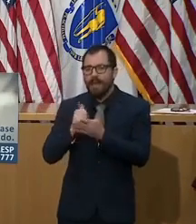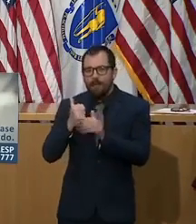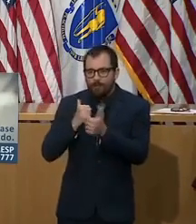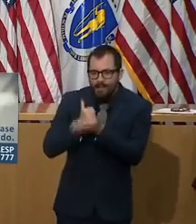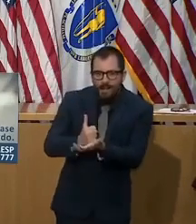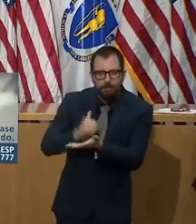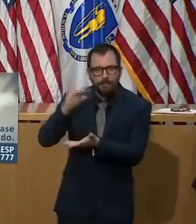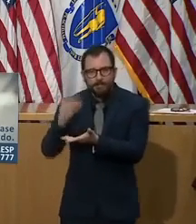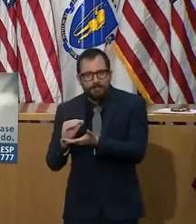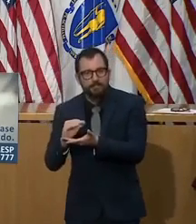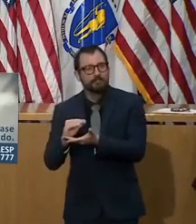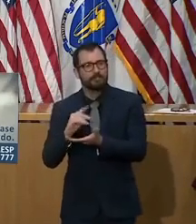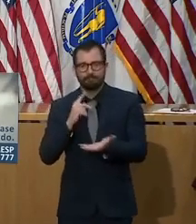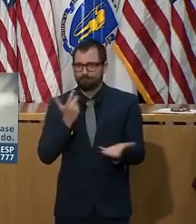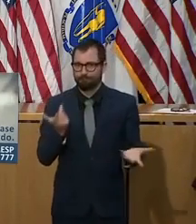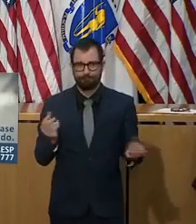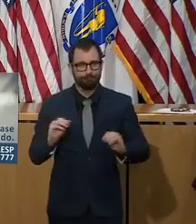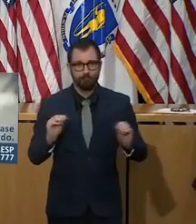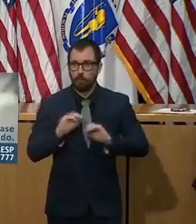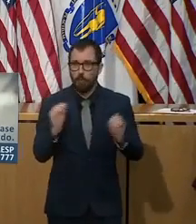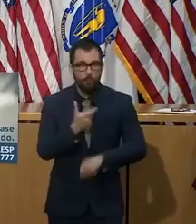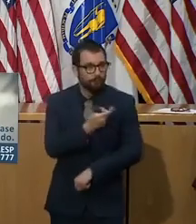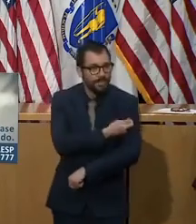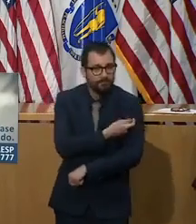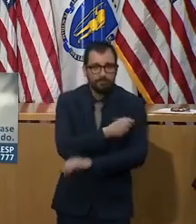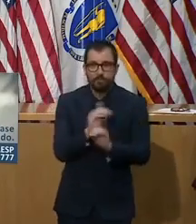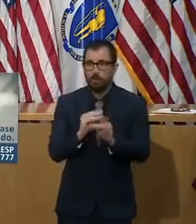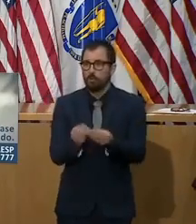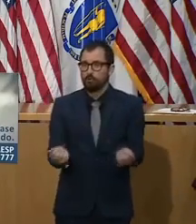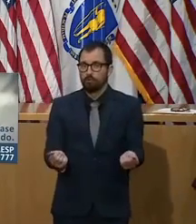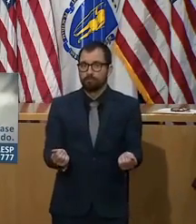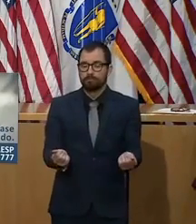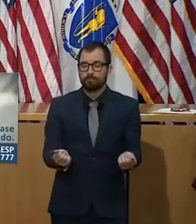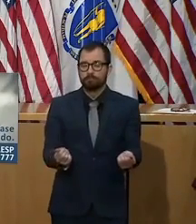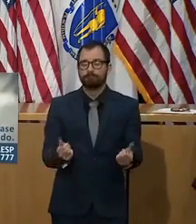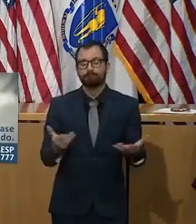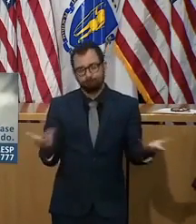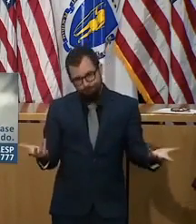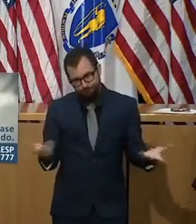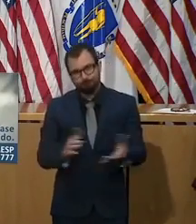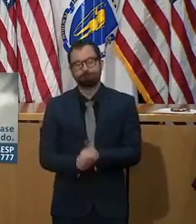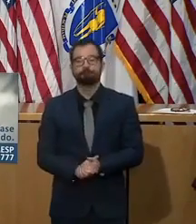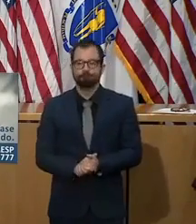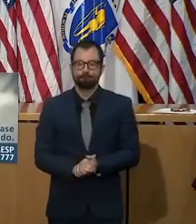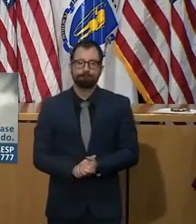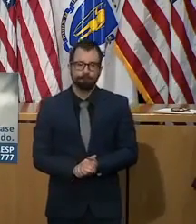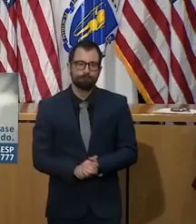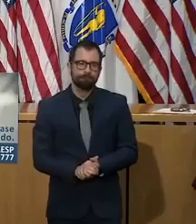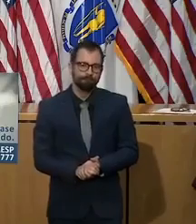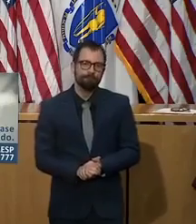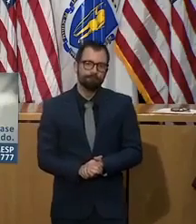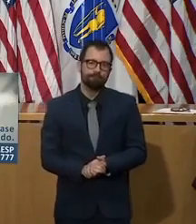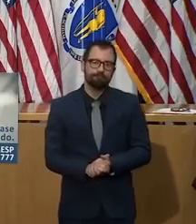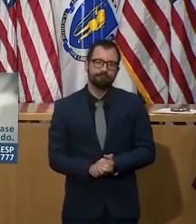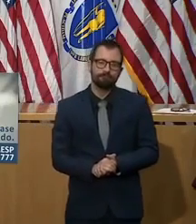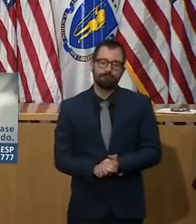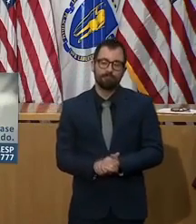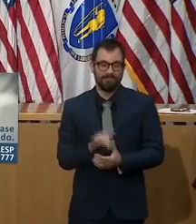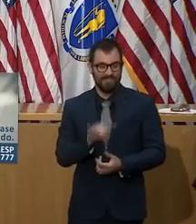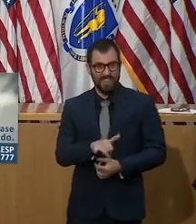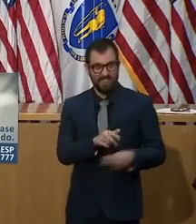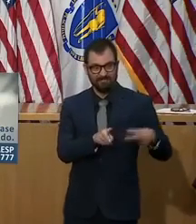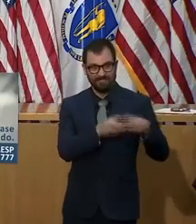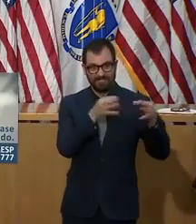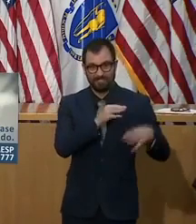made to save lives. Since we acted, we've avoided the humanitarian crisis that we've seen experienced in